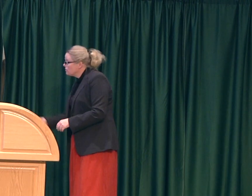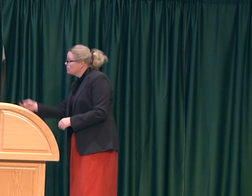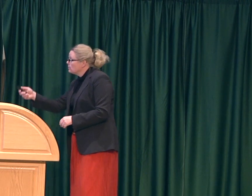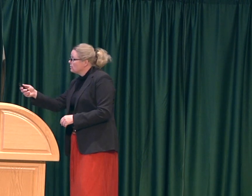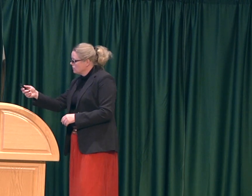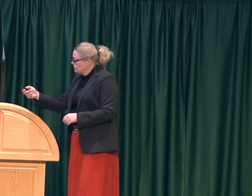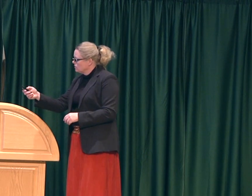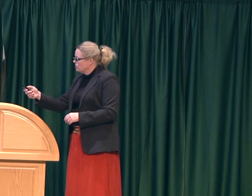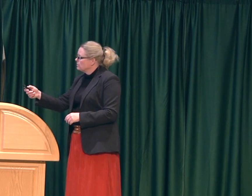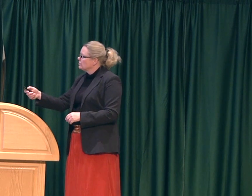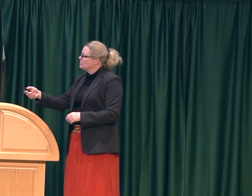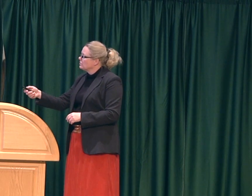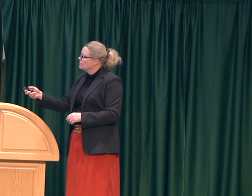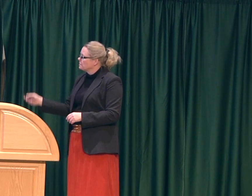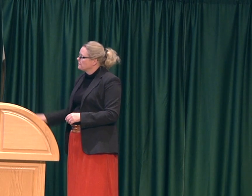medical progression.